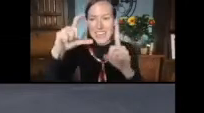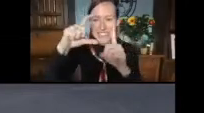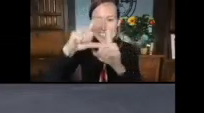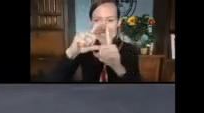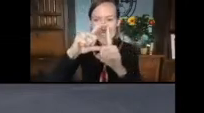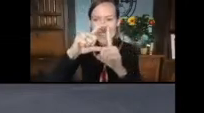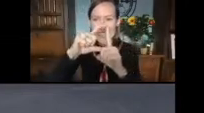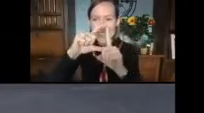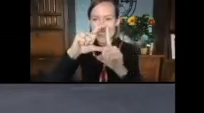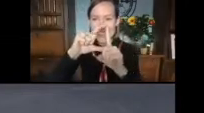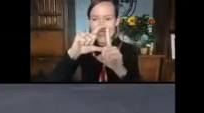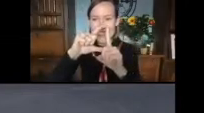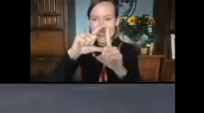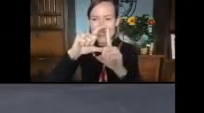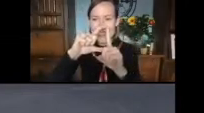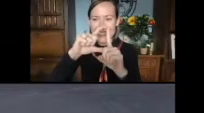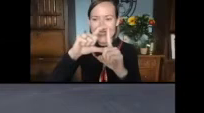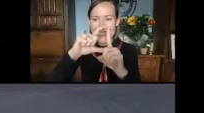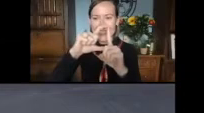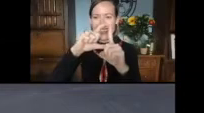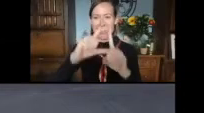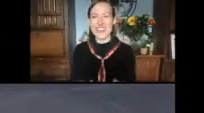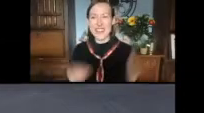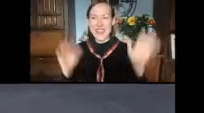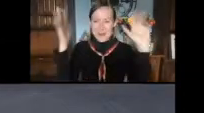and D.